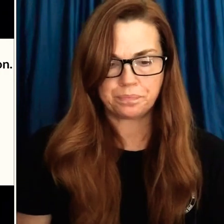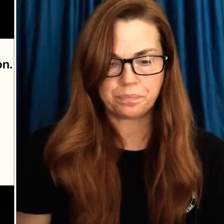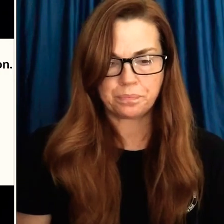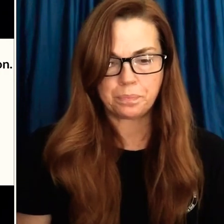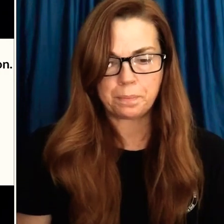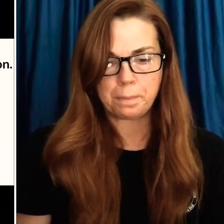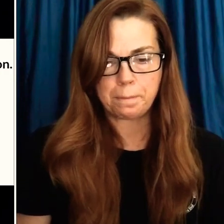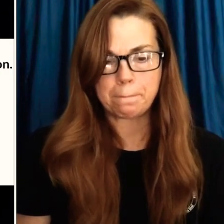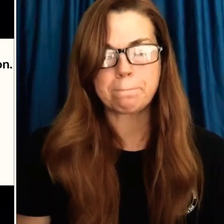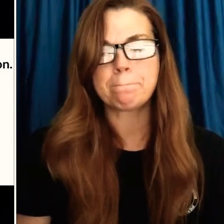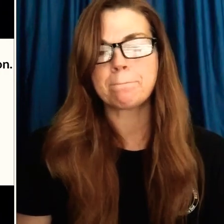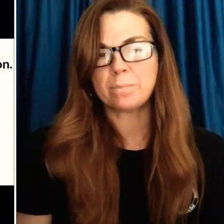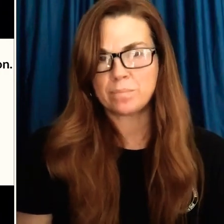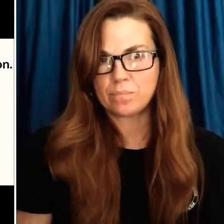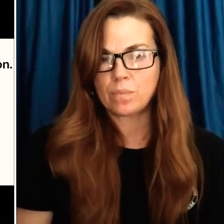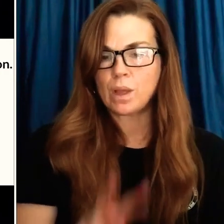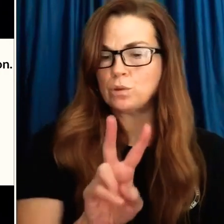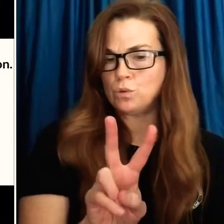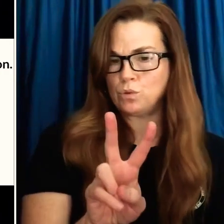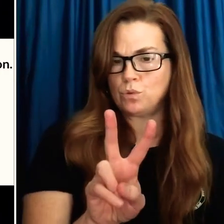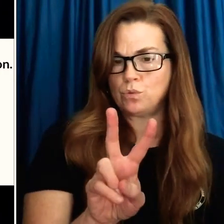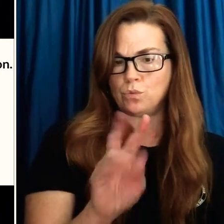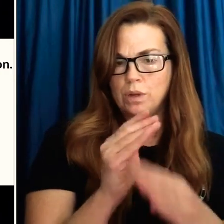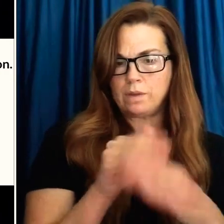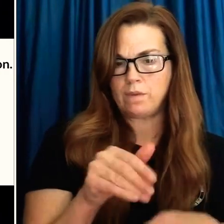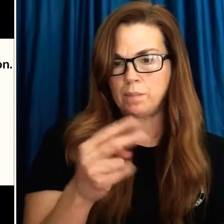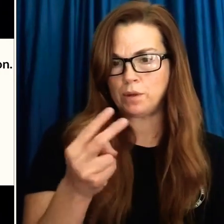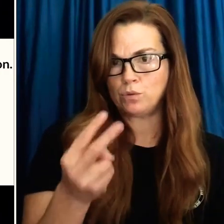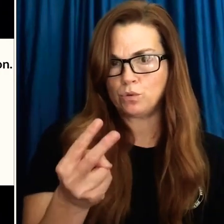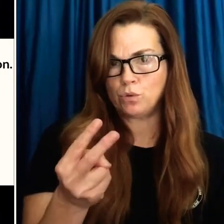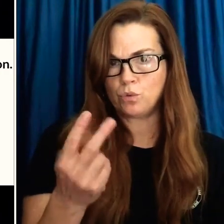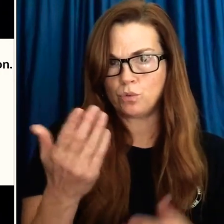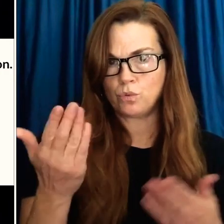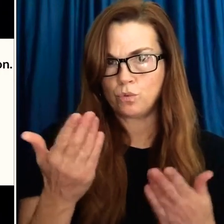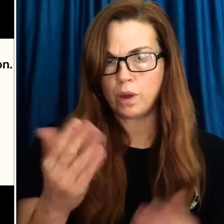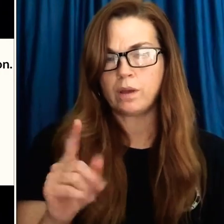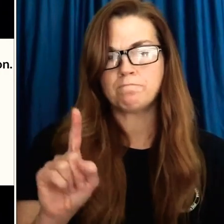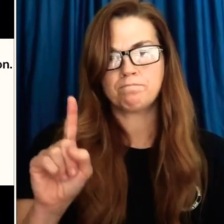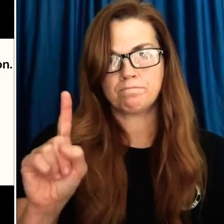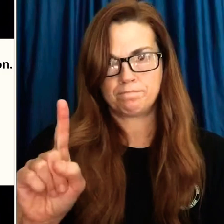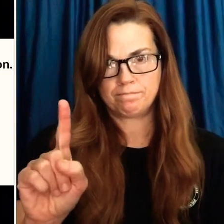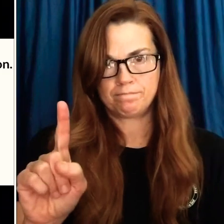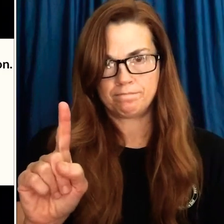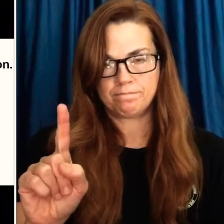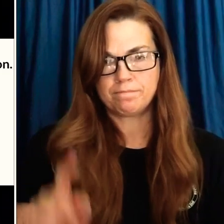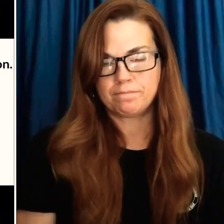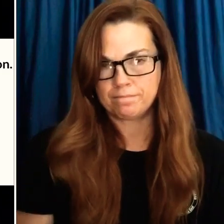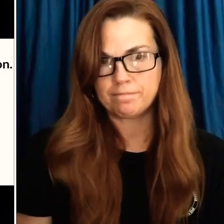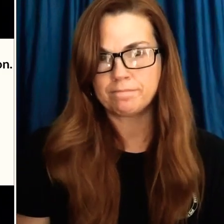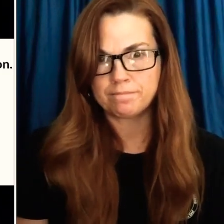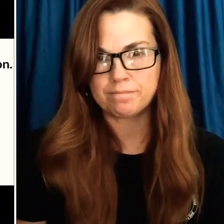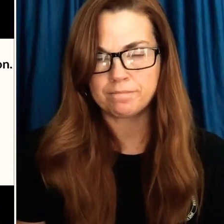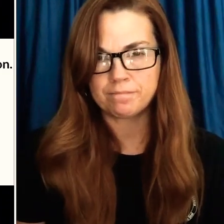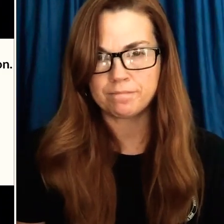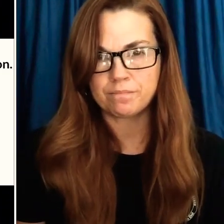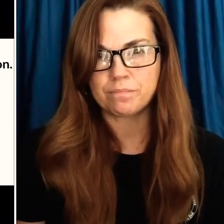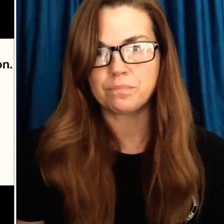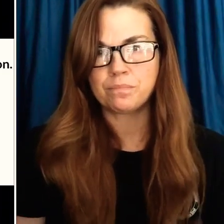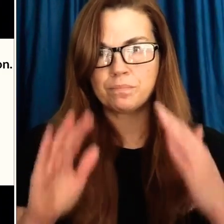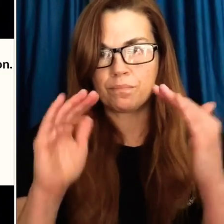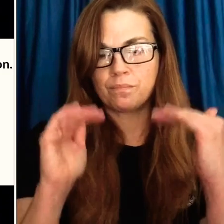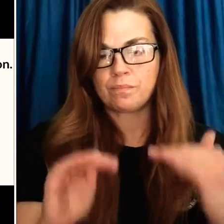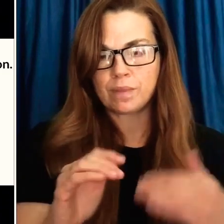2 and 10 divided by 2. Now what is 2 divided by 2? And the answer would be